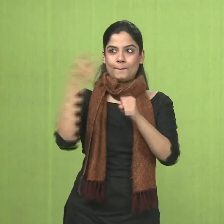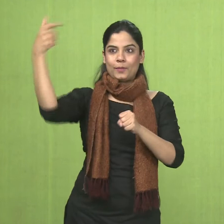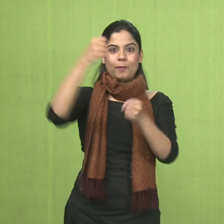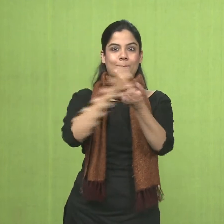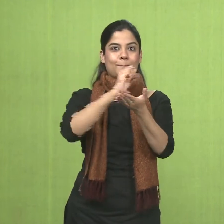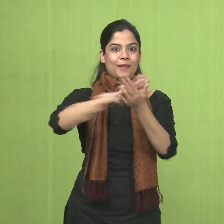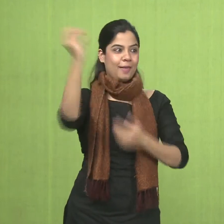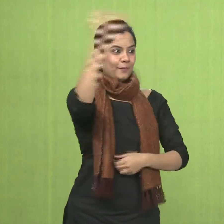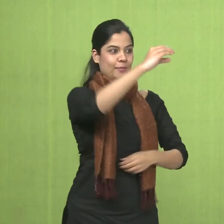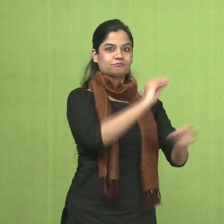banks.